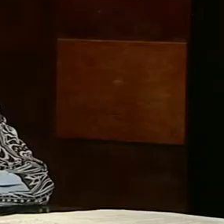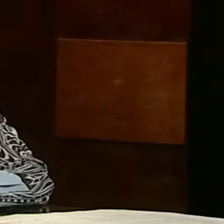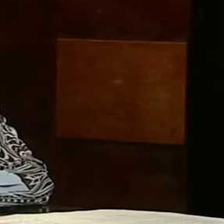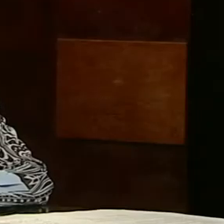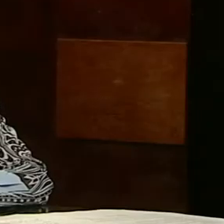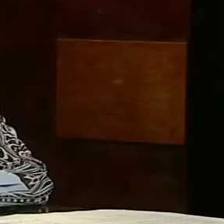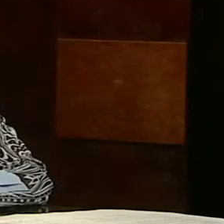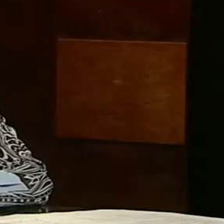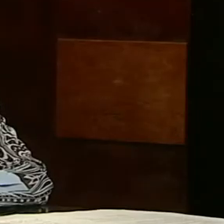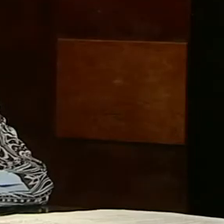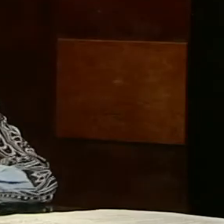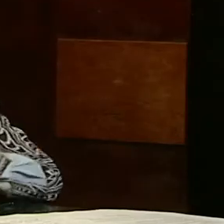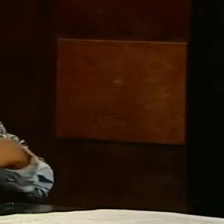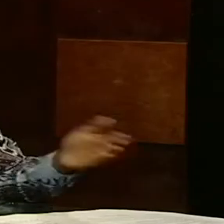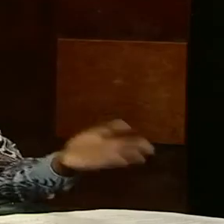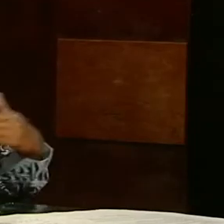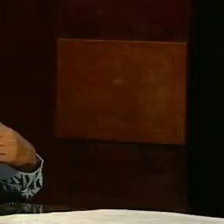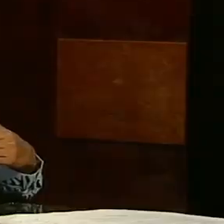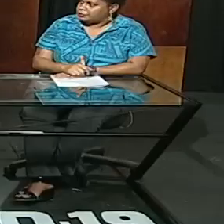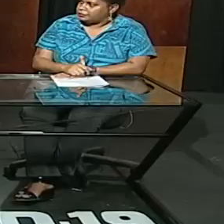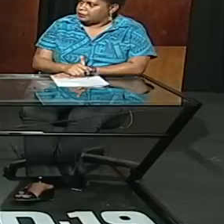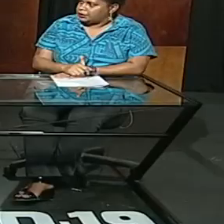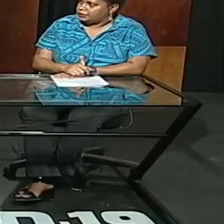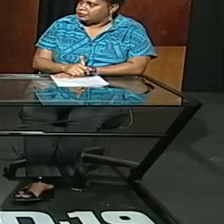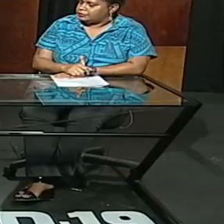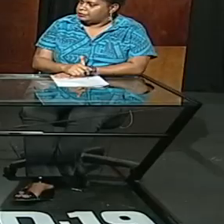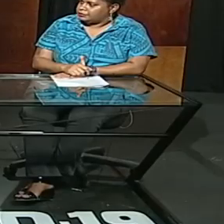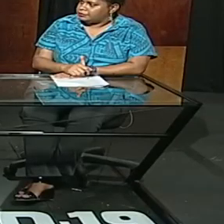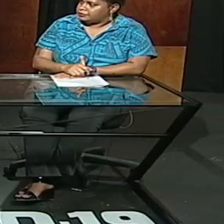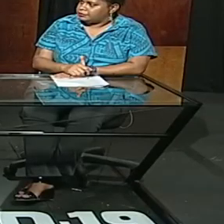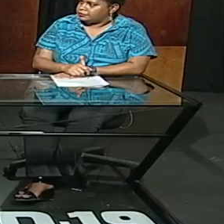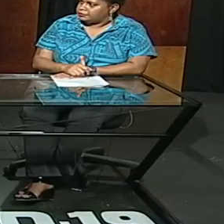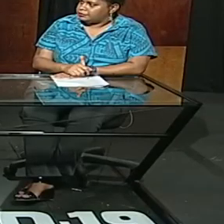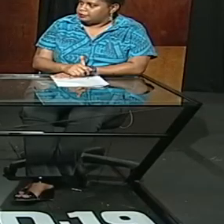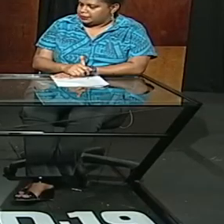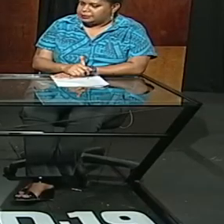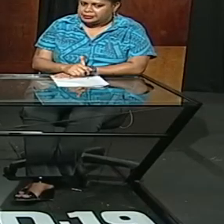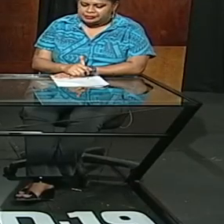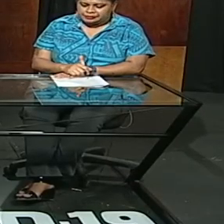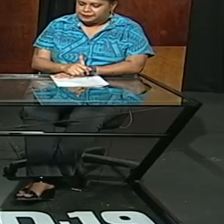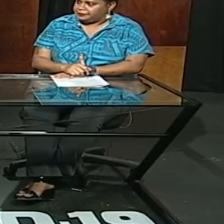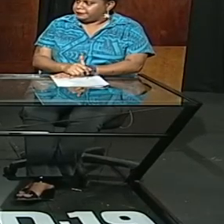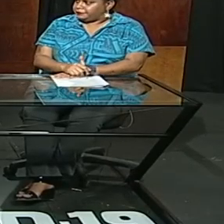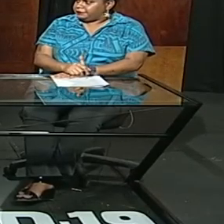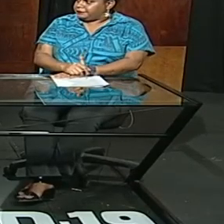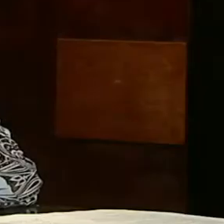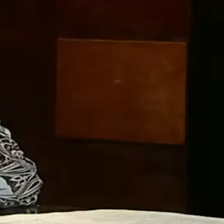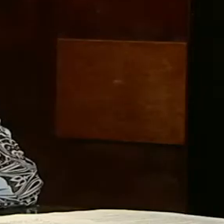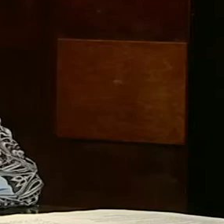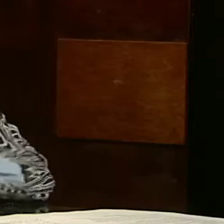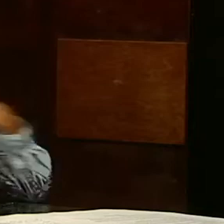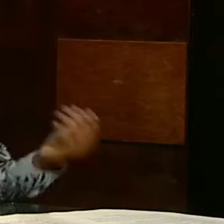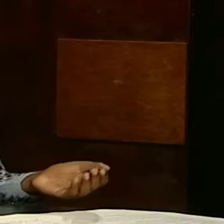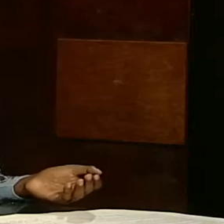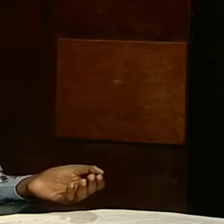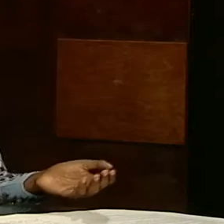walk him before. Whether display and by stop or helping you me or no good this like kind of time and a good play long walking display you may must think